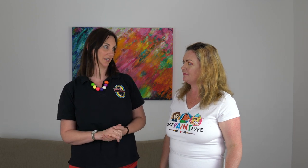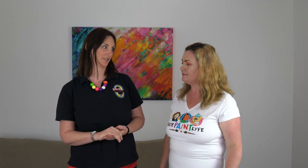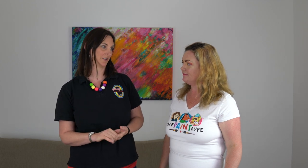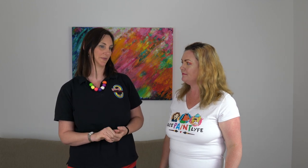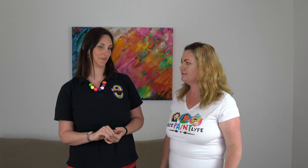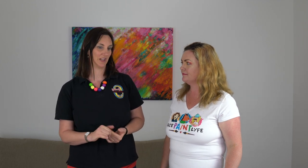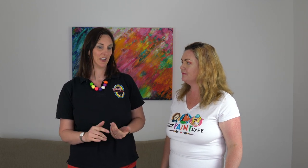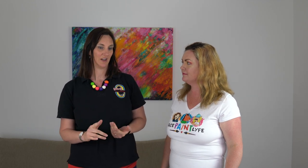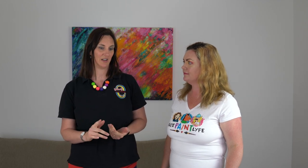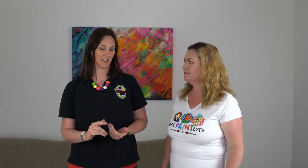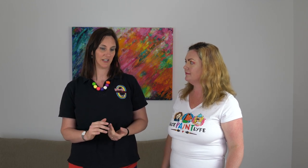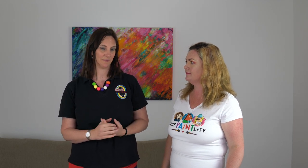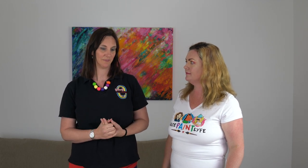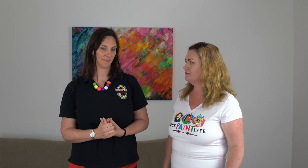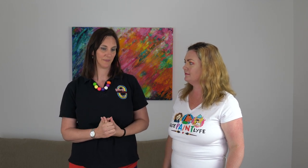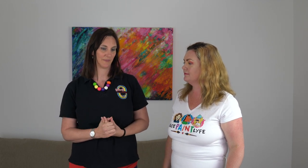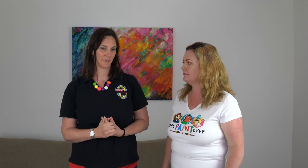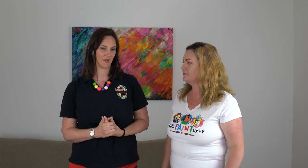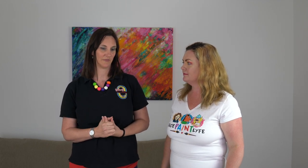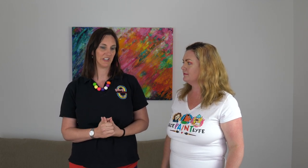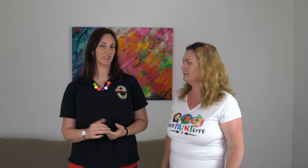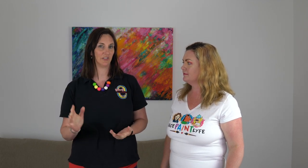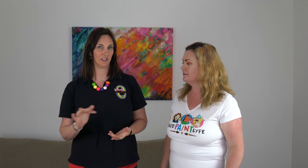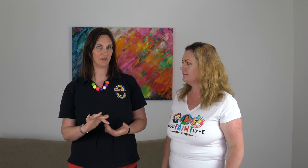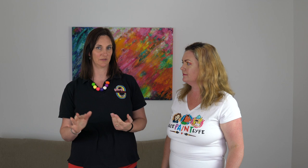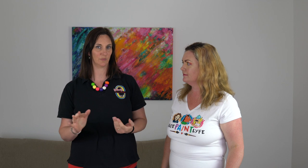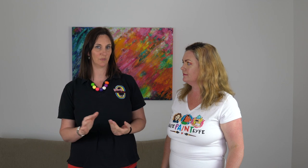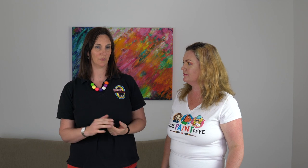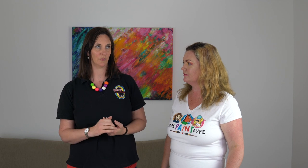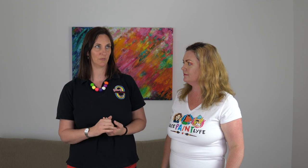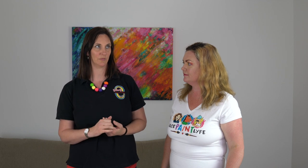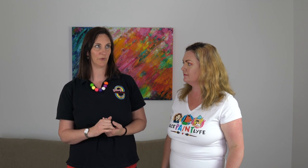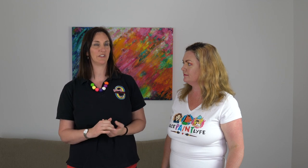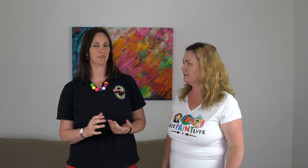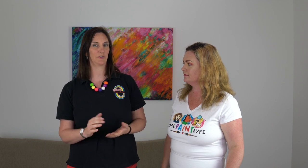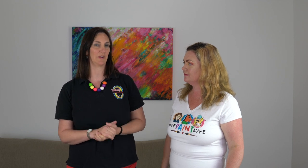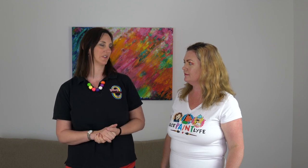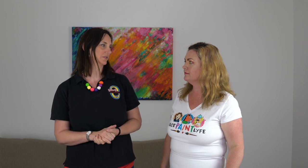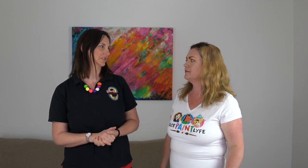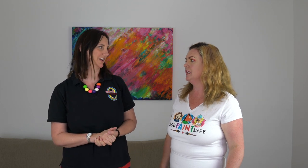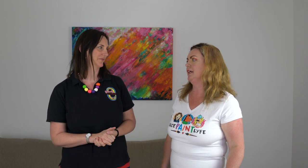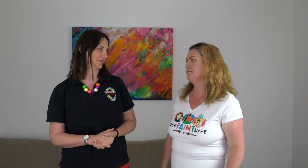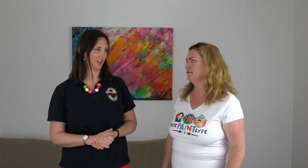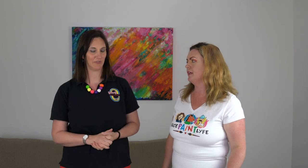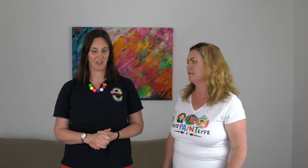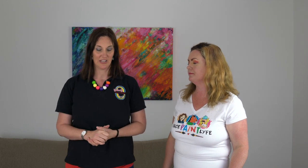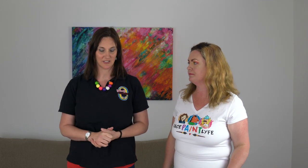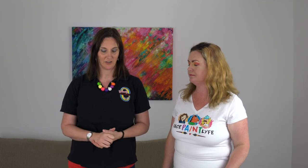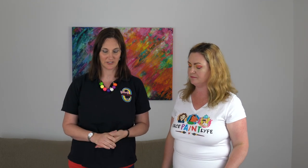So I finished uni when she was a few months old. Yeah. So I just